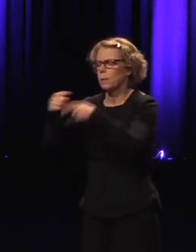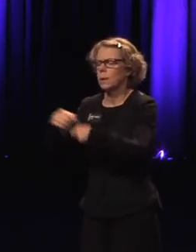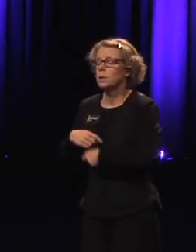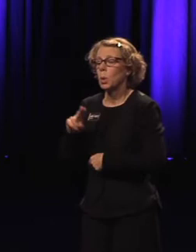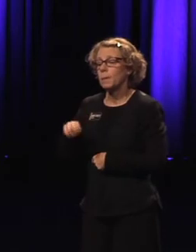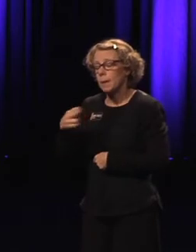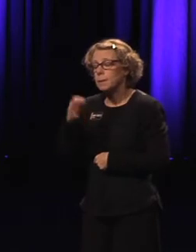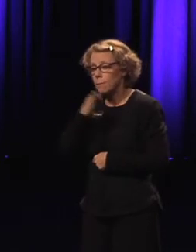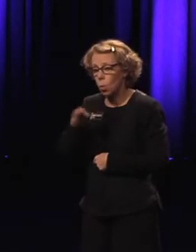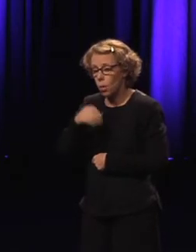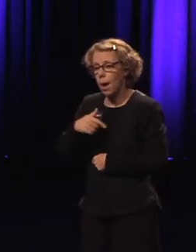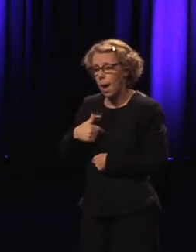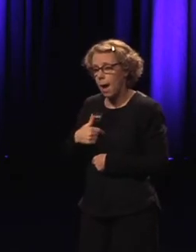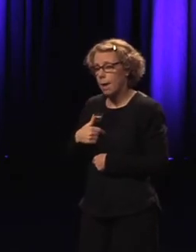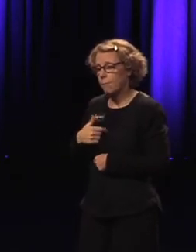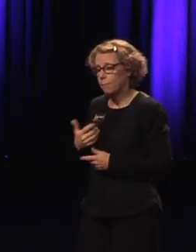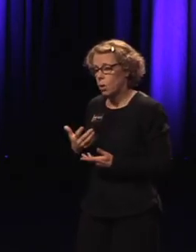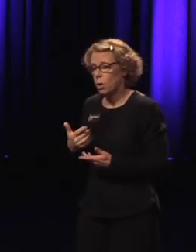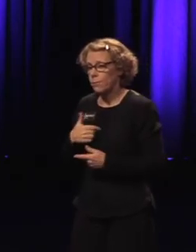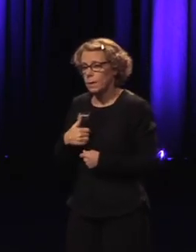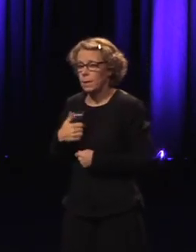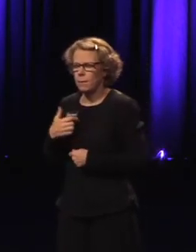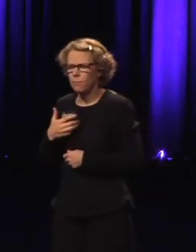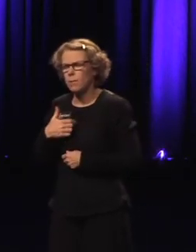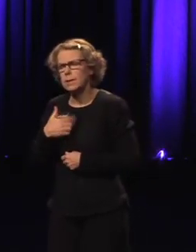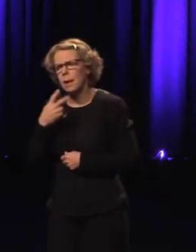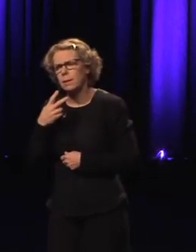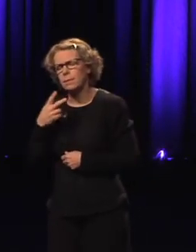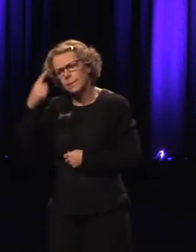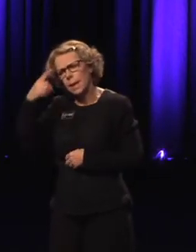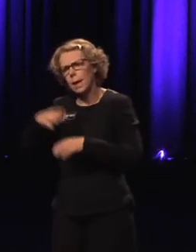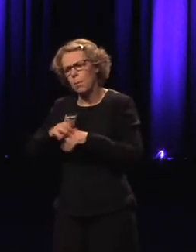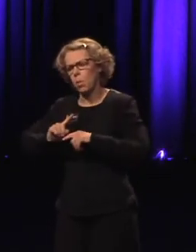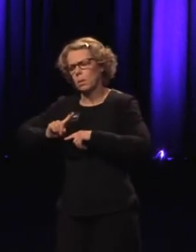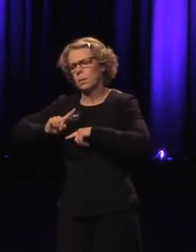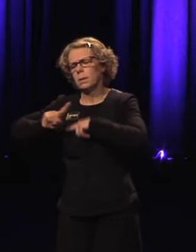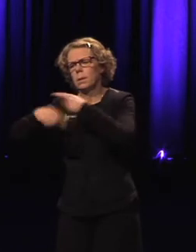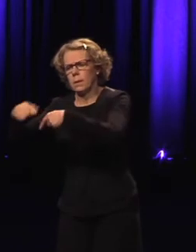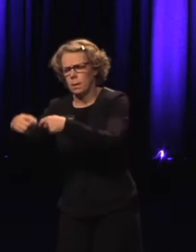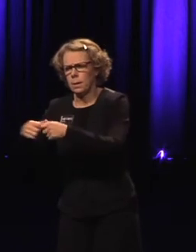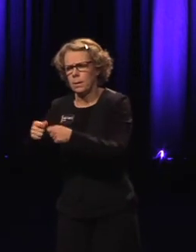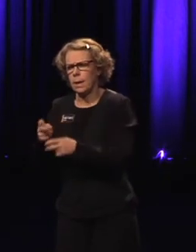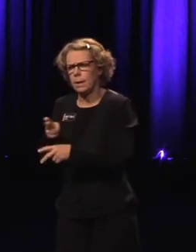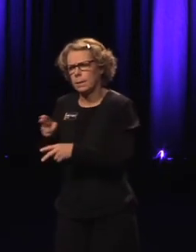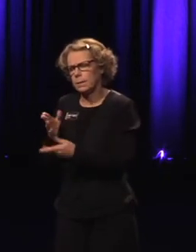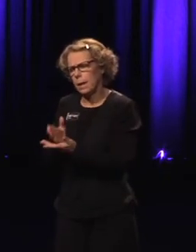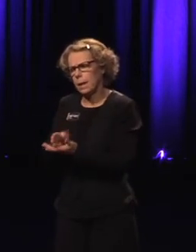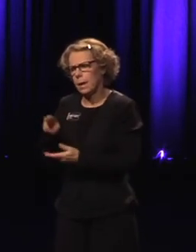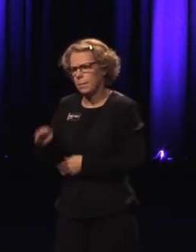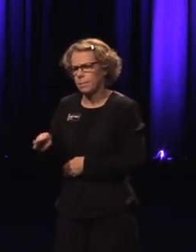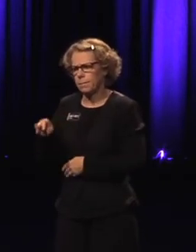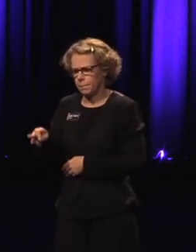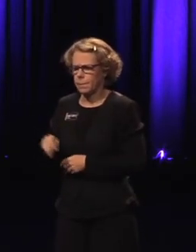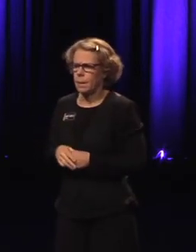what progress and setbacks are to be witnessed in the field of human rights? Now, unfortunately, the MDGs